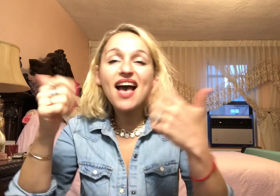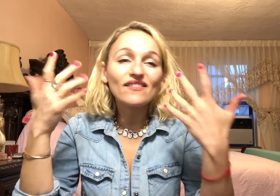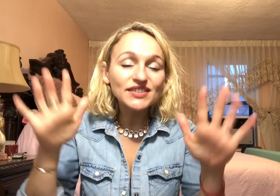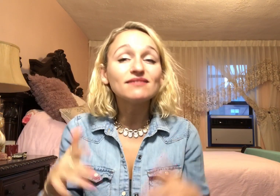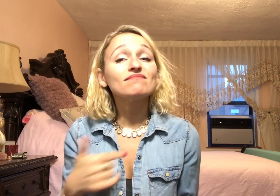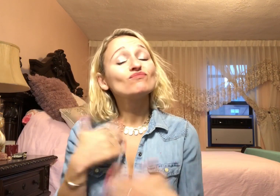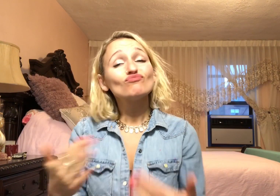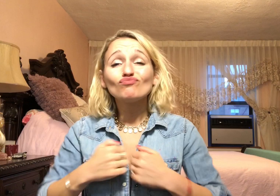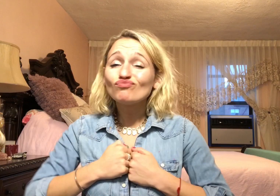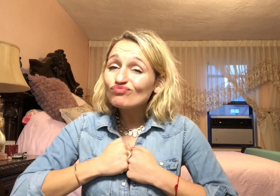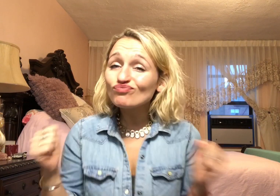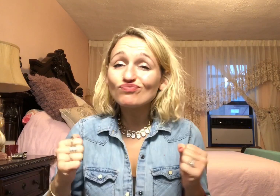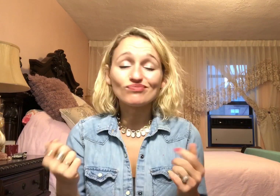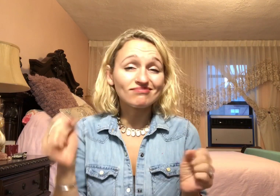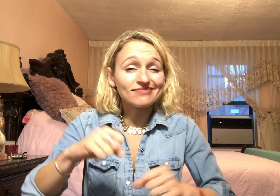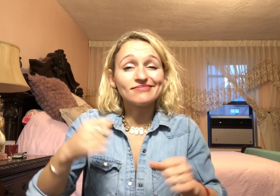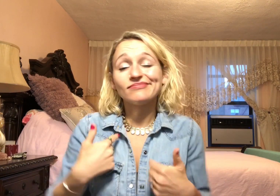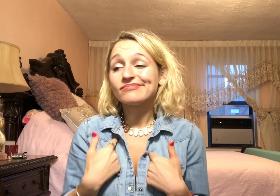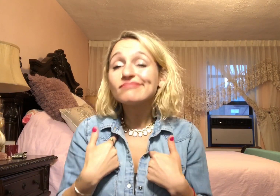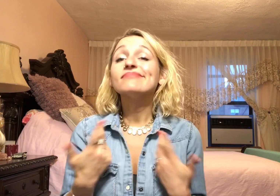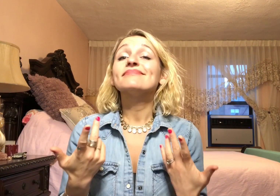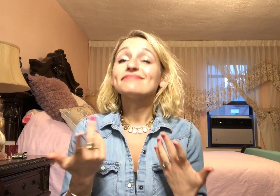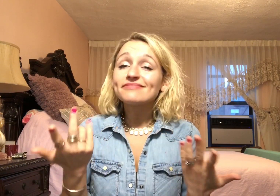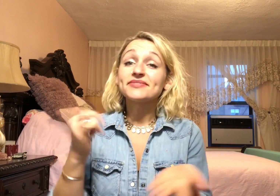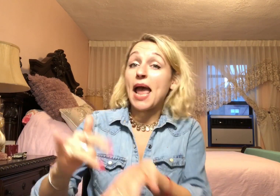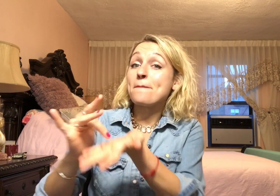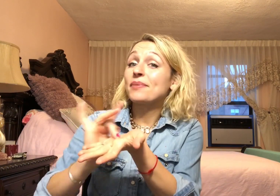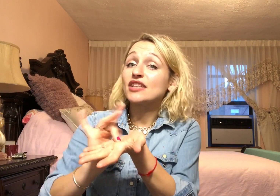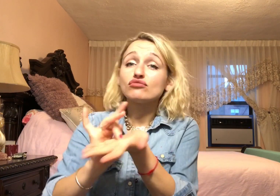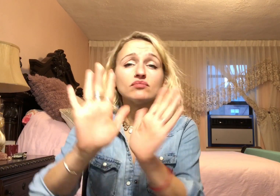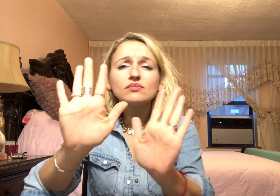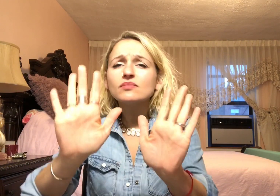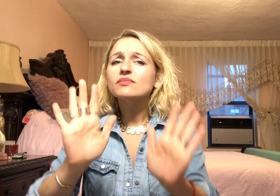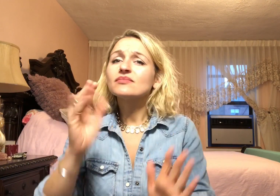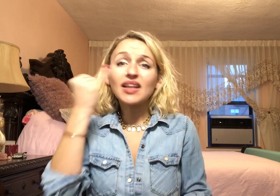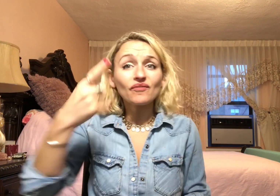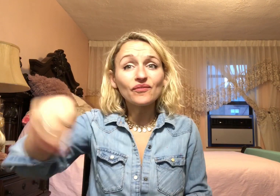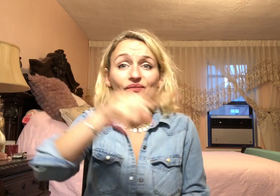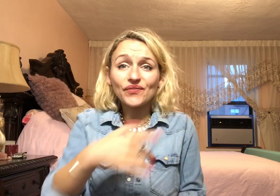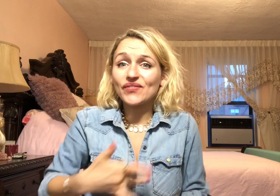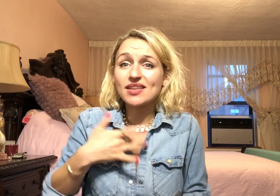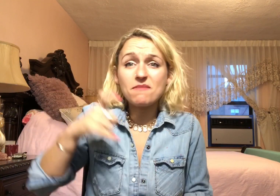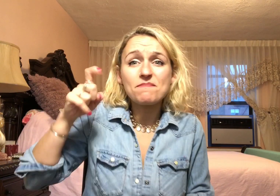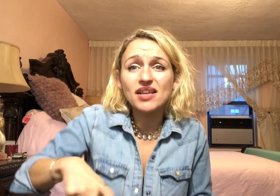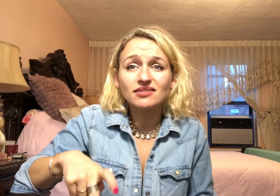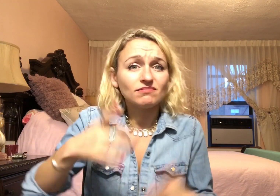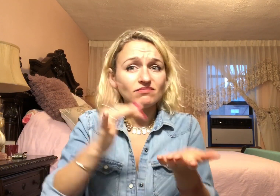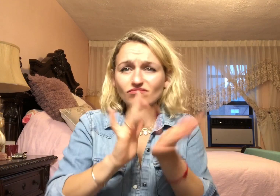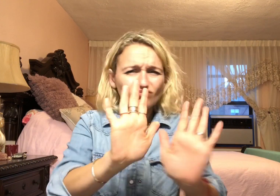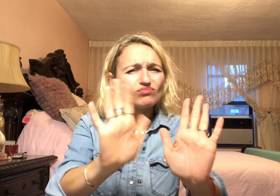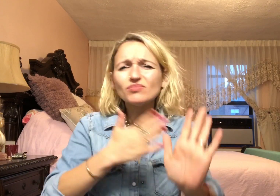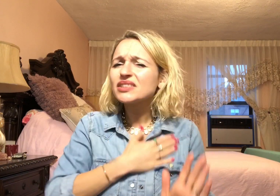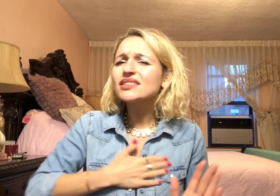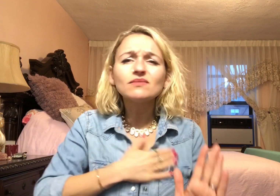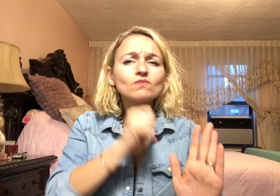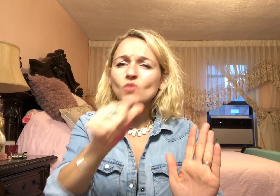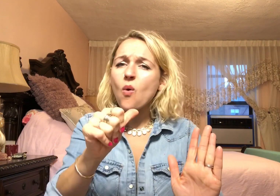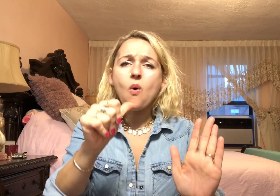you've tried such meds in the past or are currently on them. Before I proceed about being open with my journey, for those of you out there taking